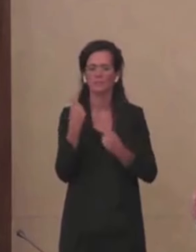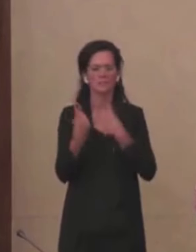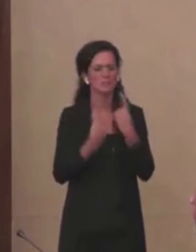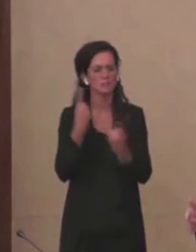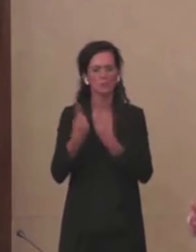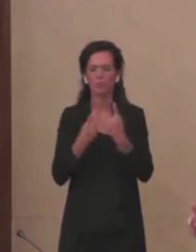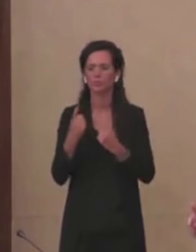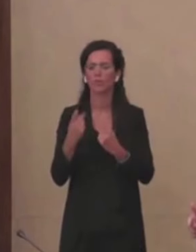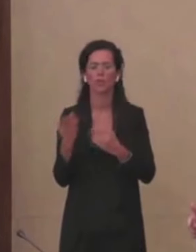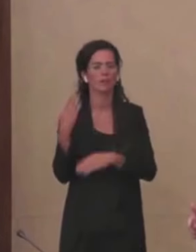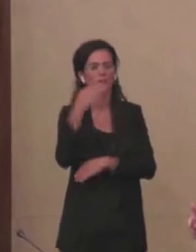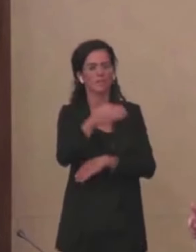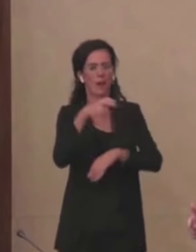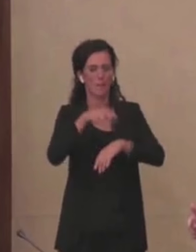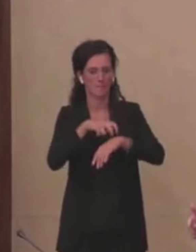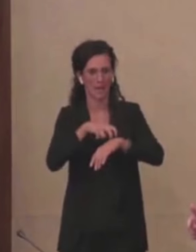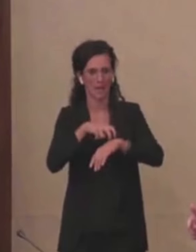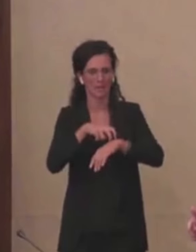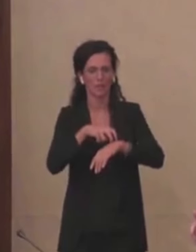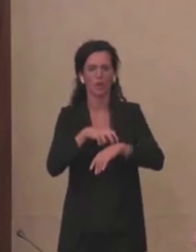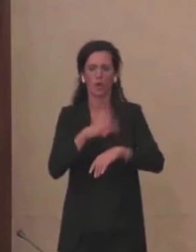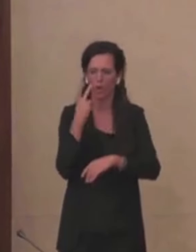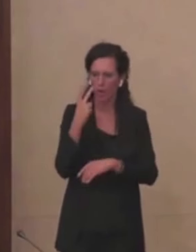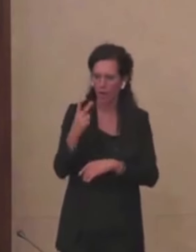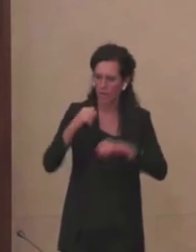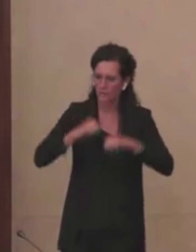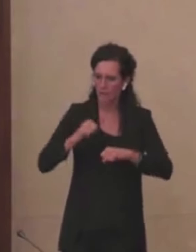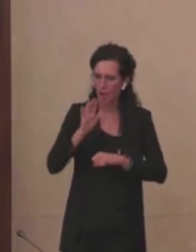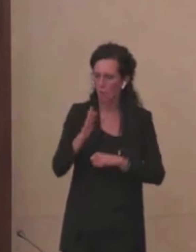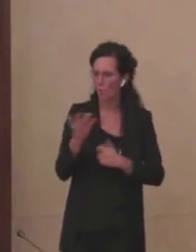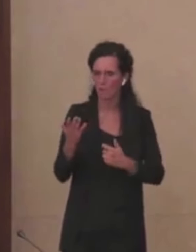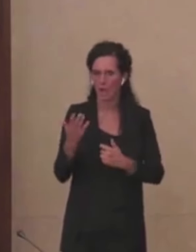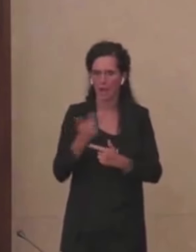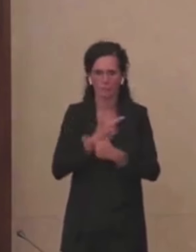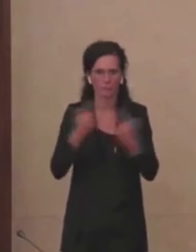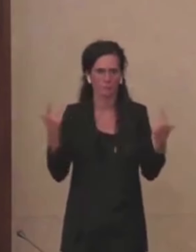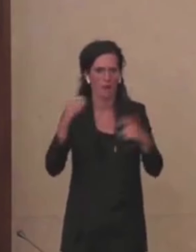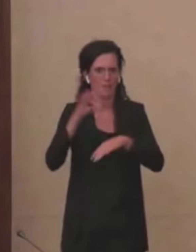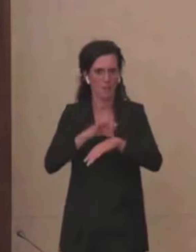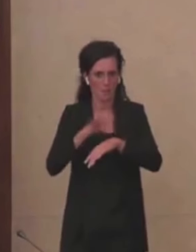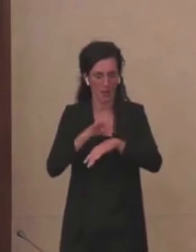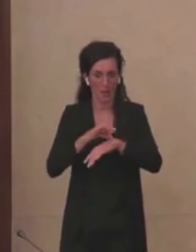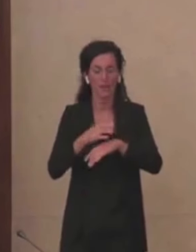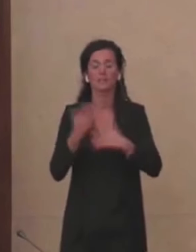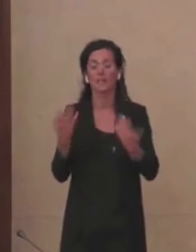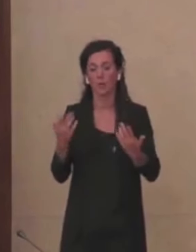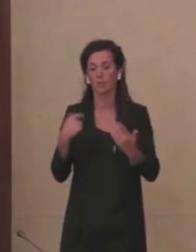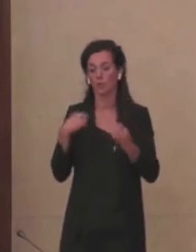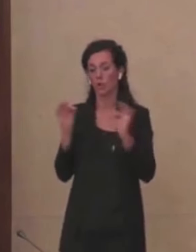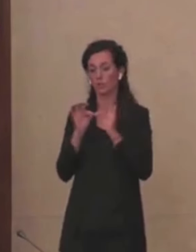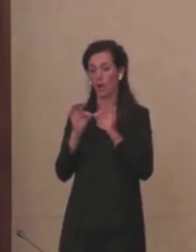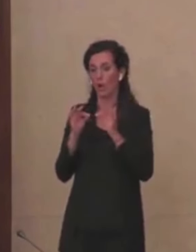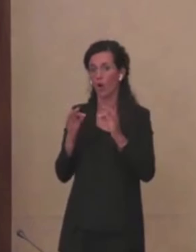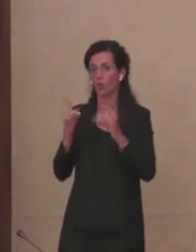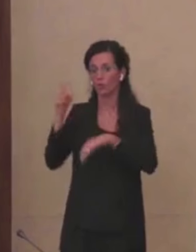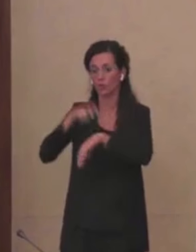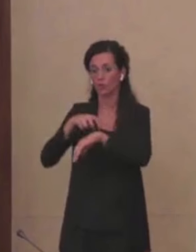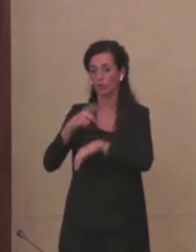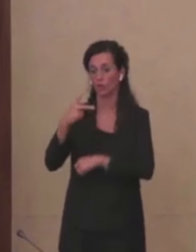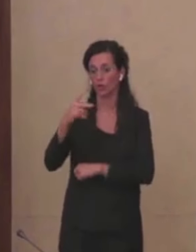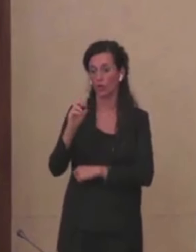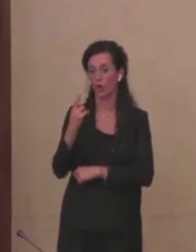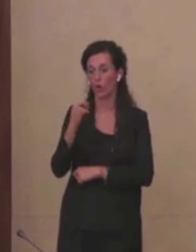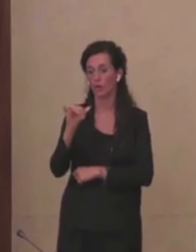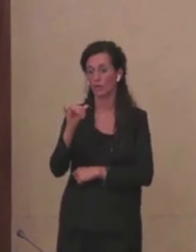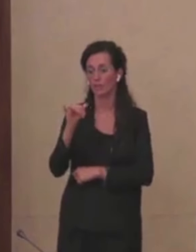undertreat, undertreat, okay? But I'll tell you one thing about using CCR5 antagonists in over